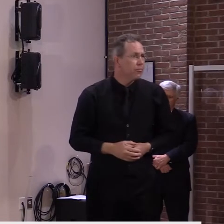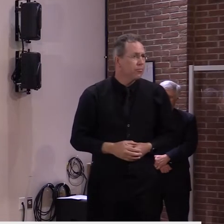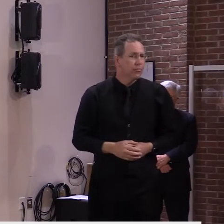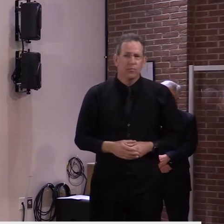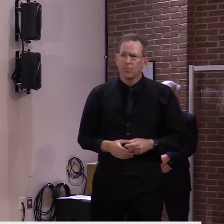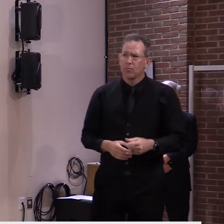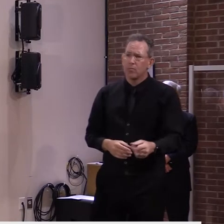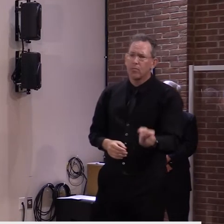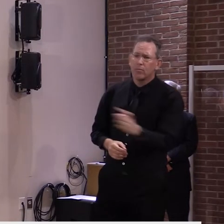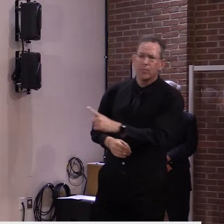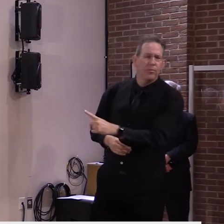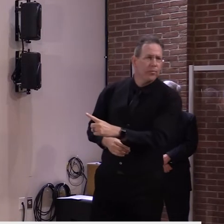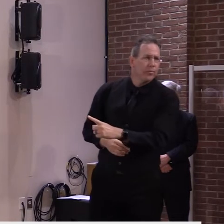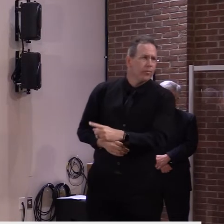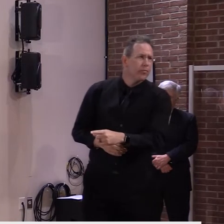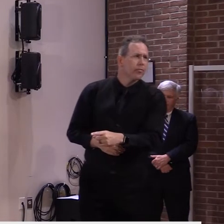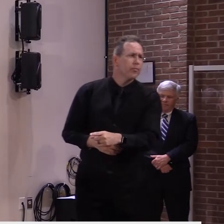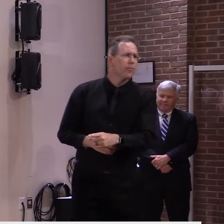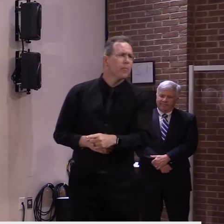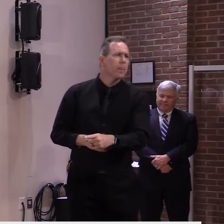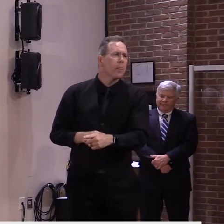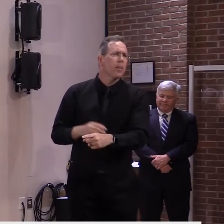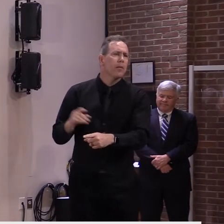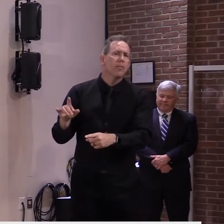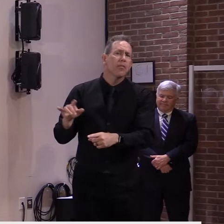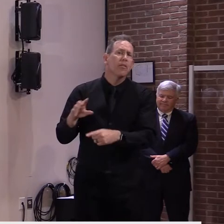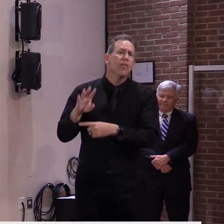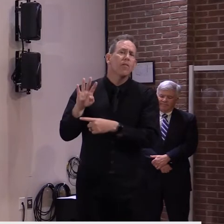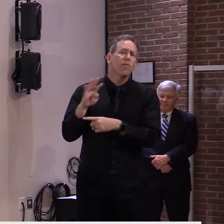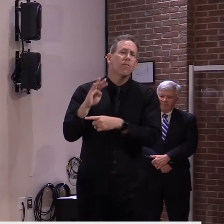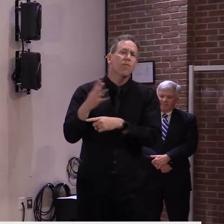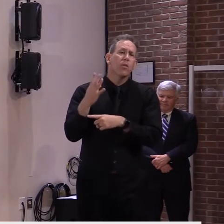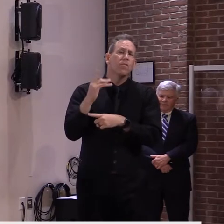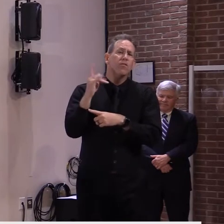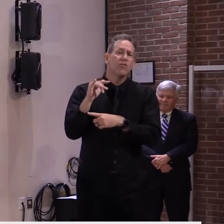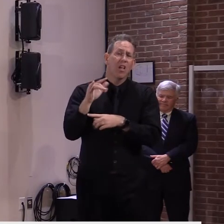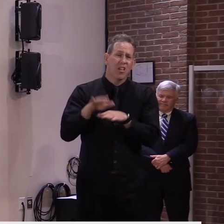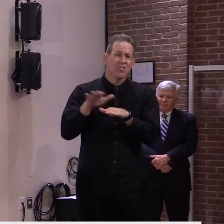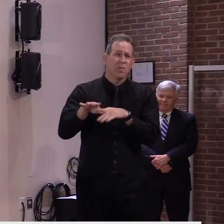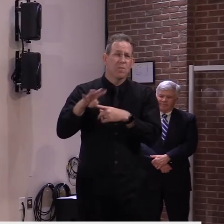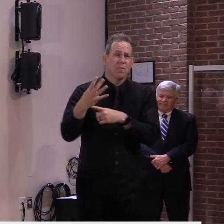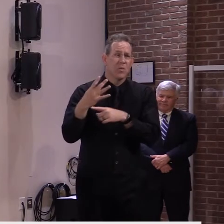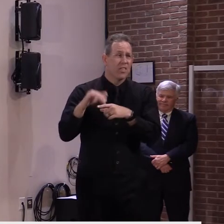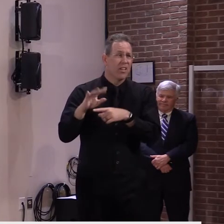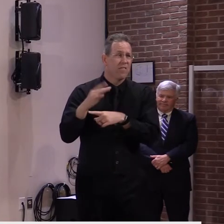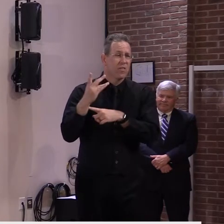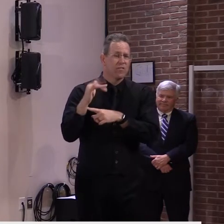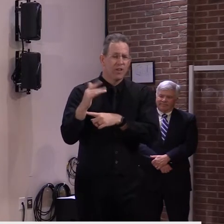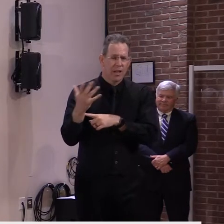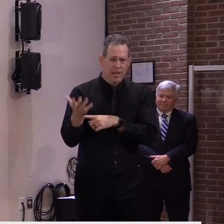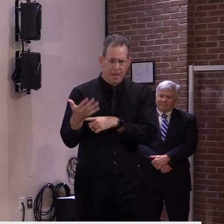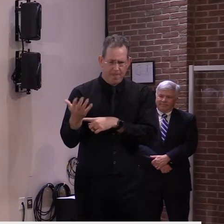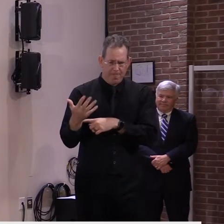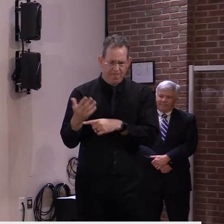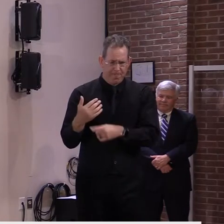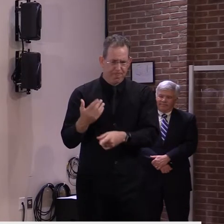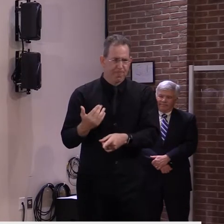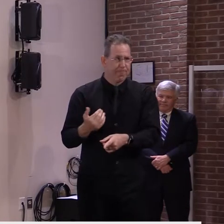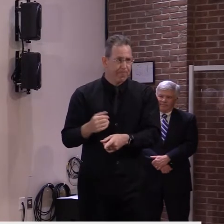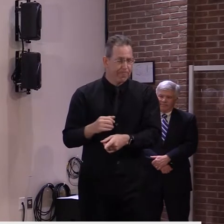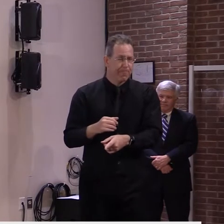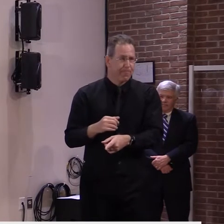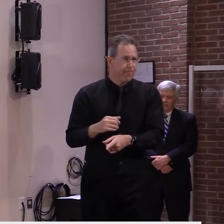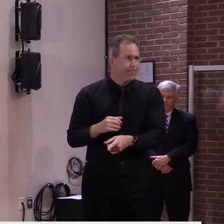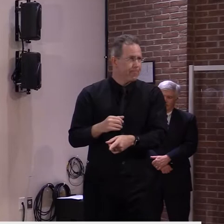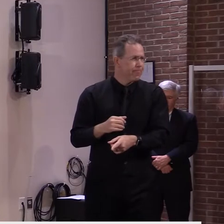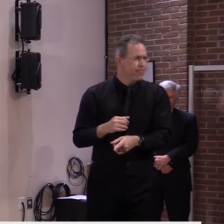4th doesn't have a vaccination rate band attached to it. There isn't a metric attached